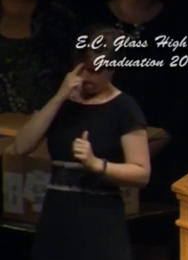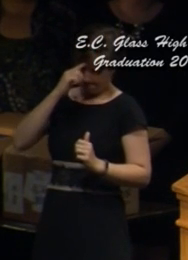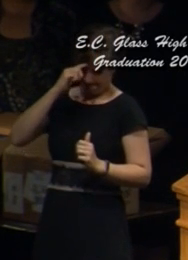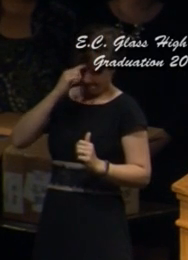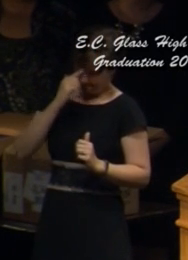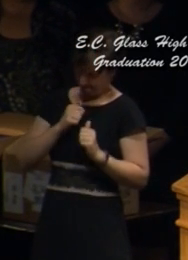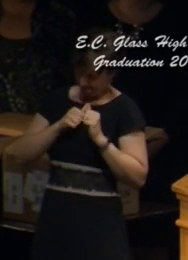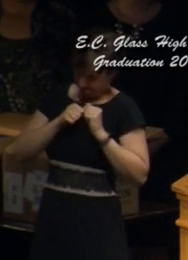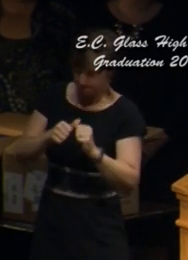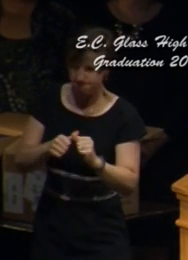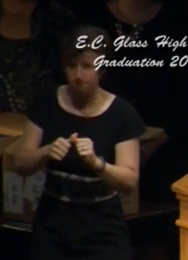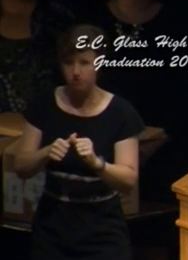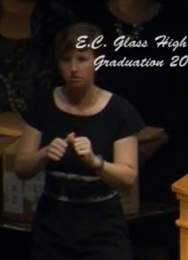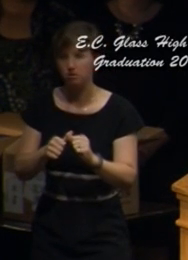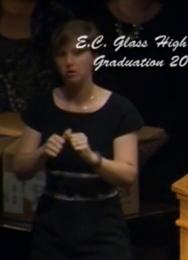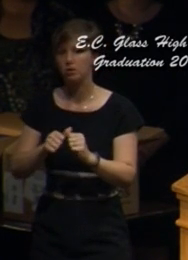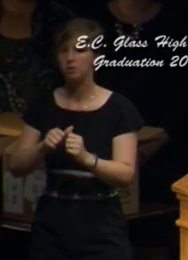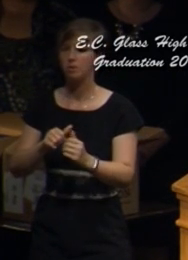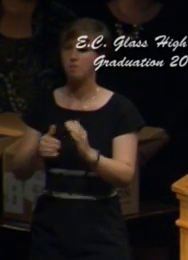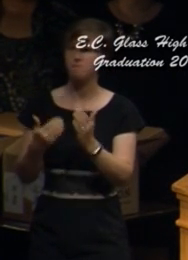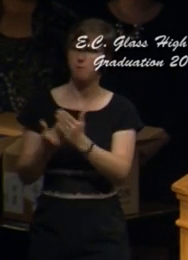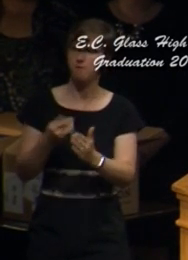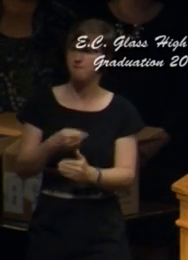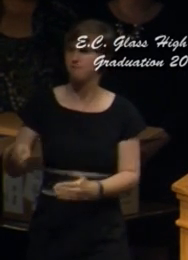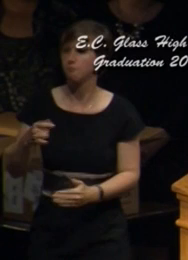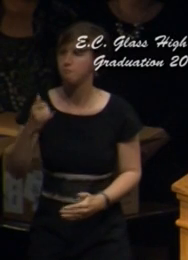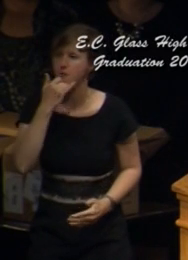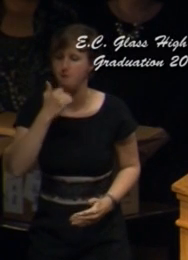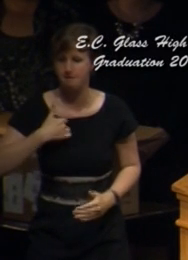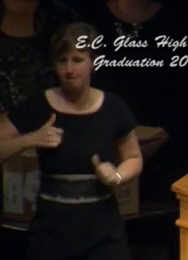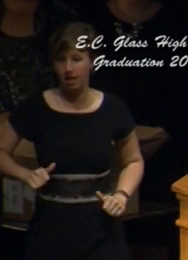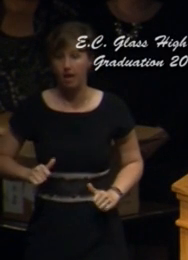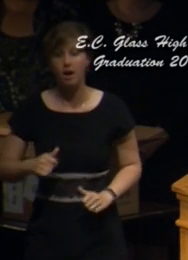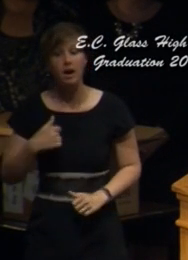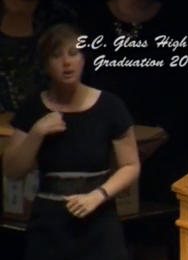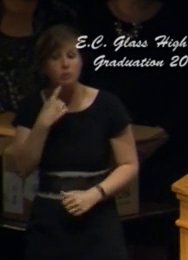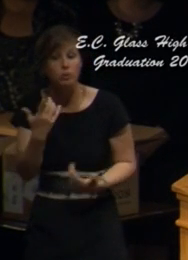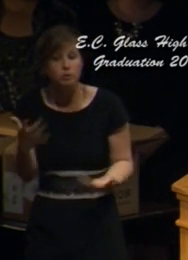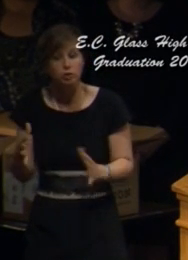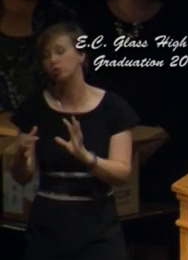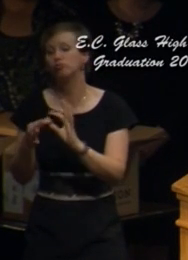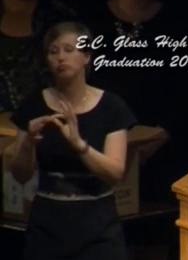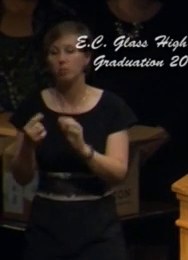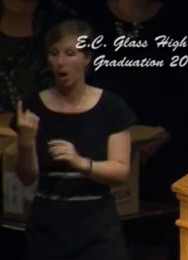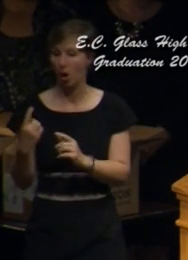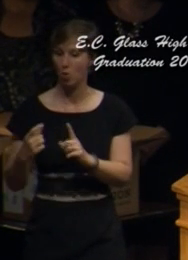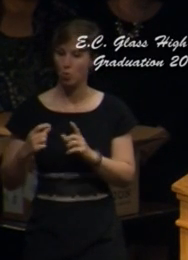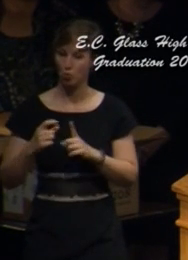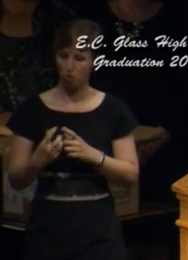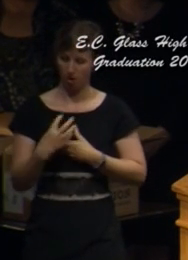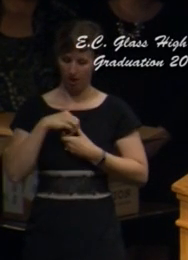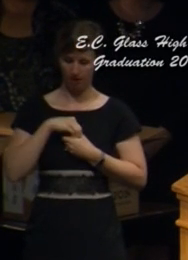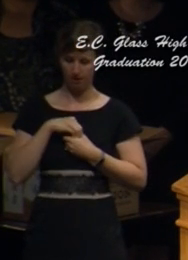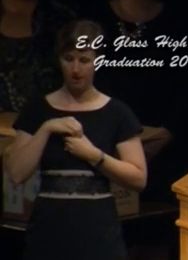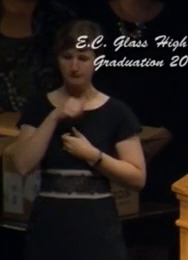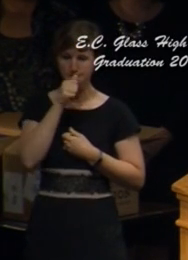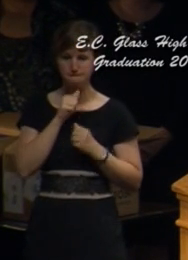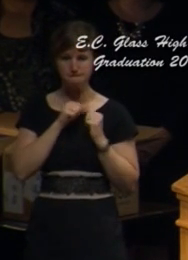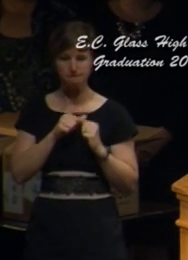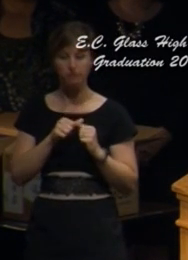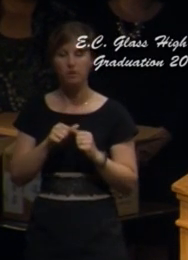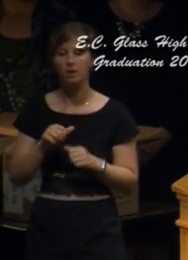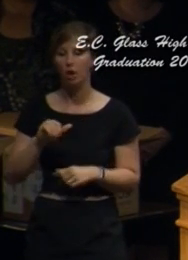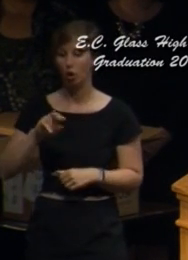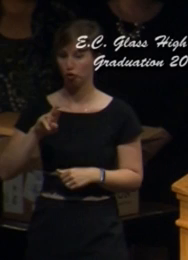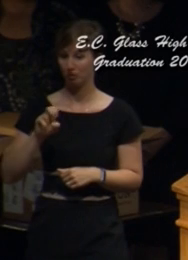wrong. I mentioned that resilience is one of the words I live by. Well, the dictionary defines it as